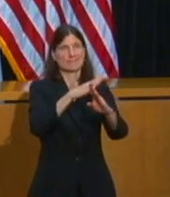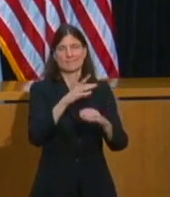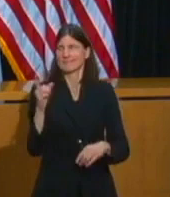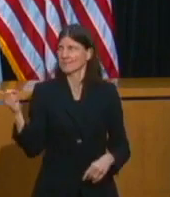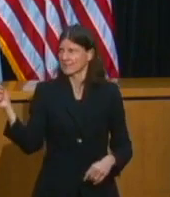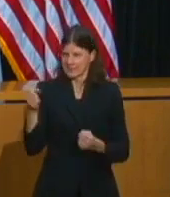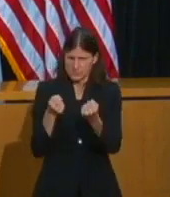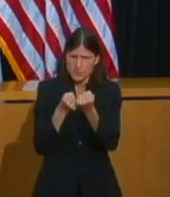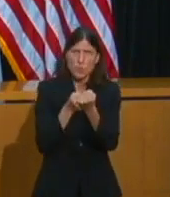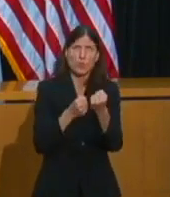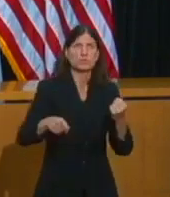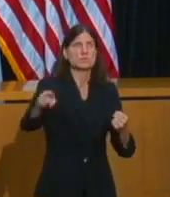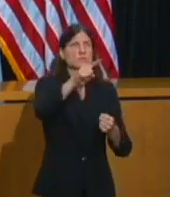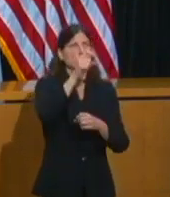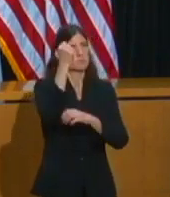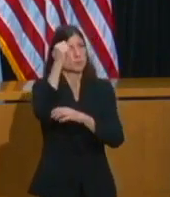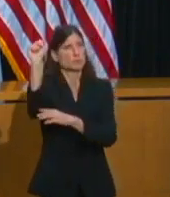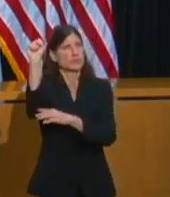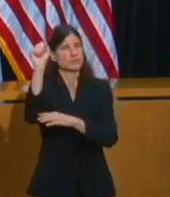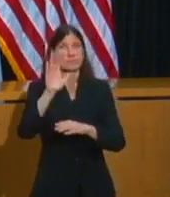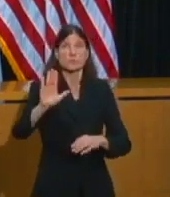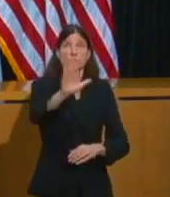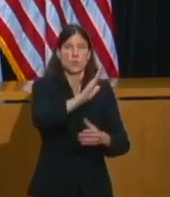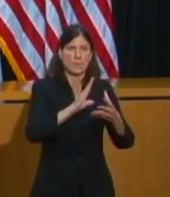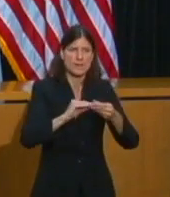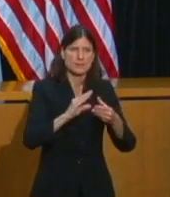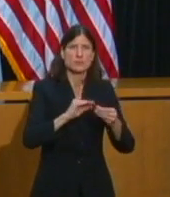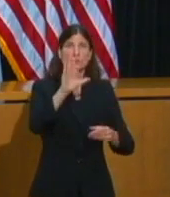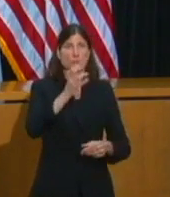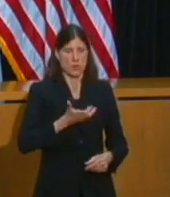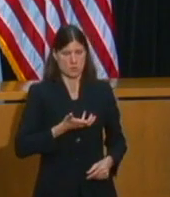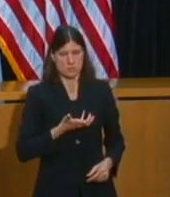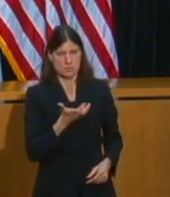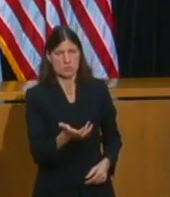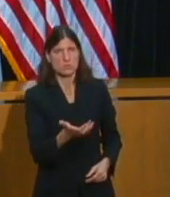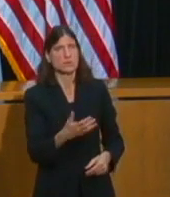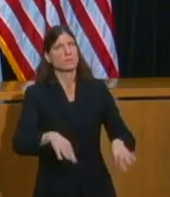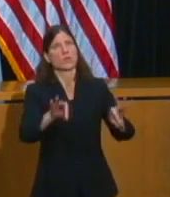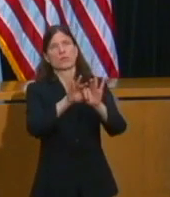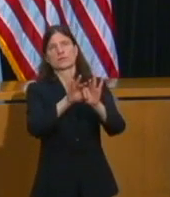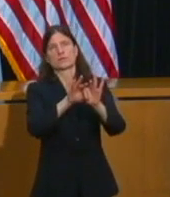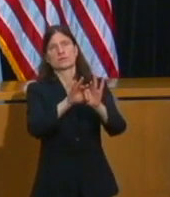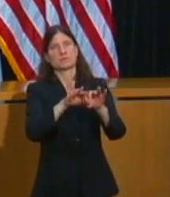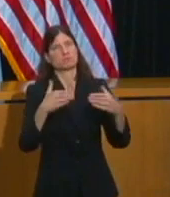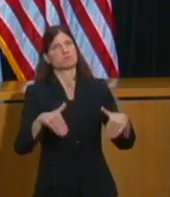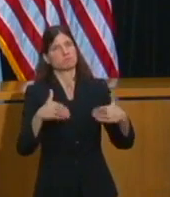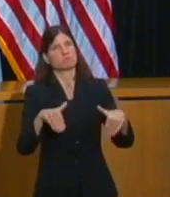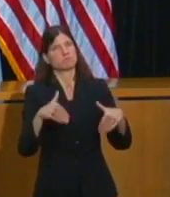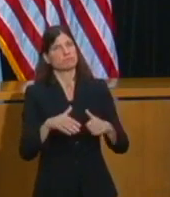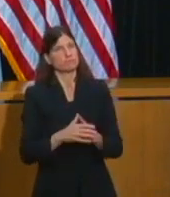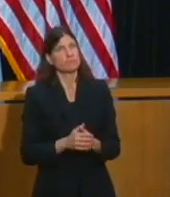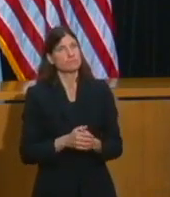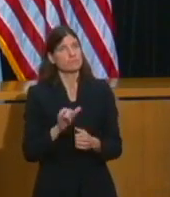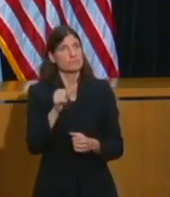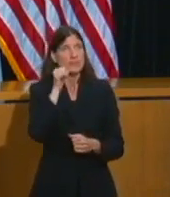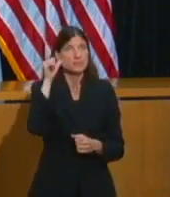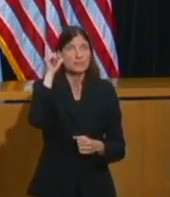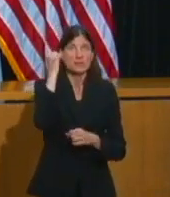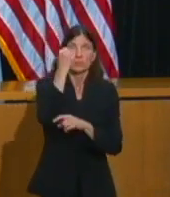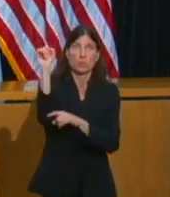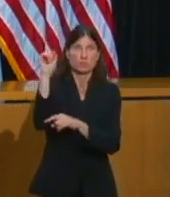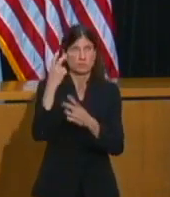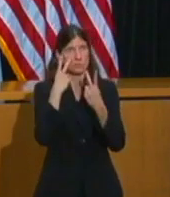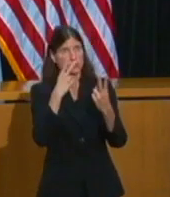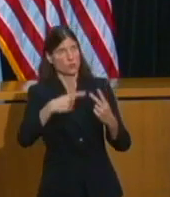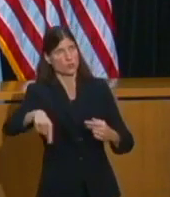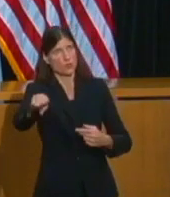one, as I said during my remarks yesterday. And it's one where I believe we need to make progress, which is why we're talking